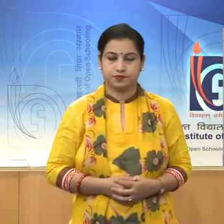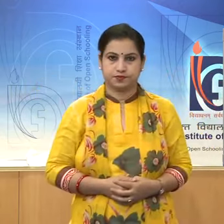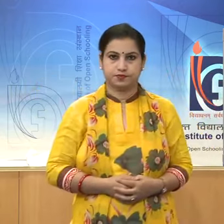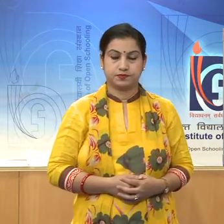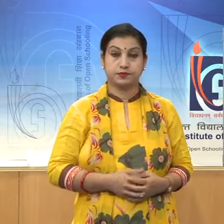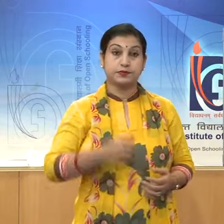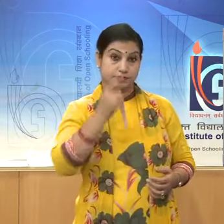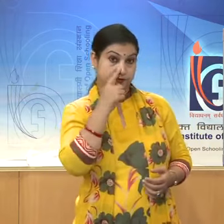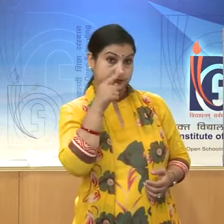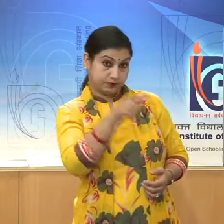Venus